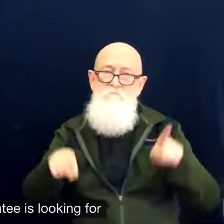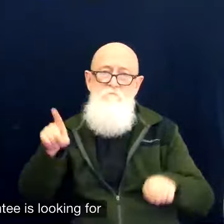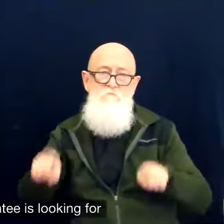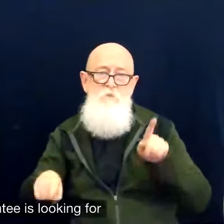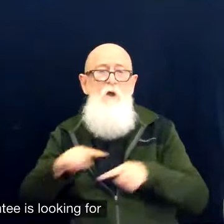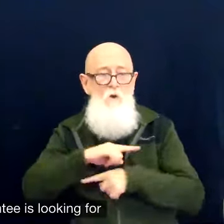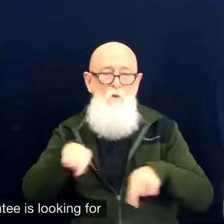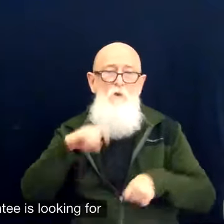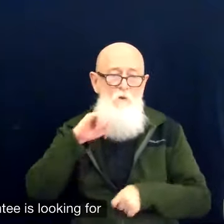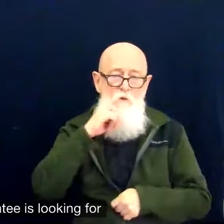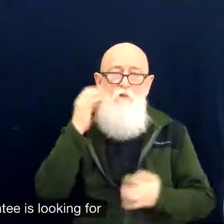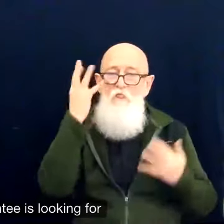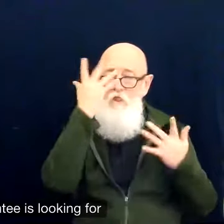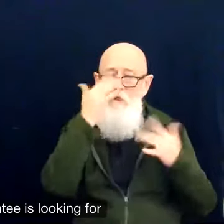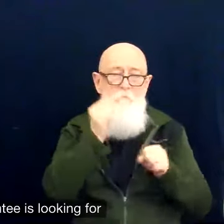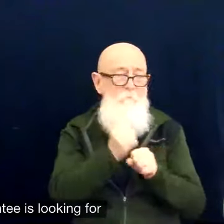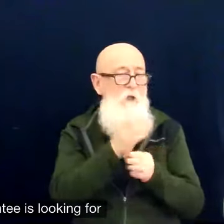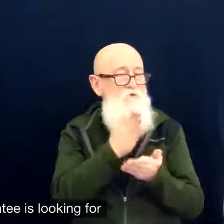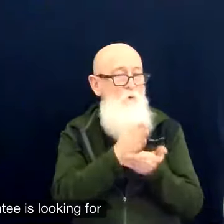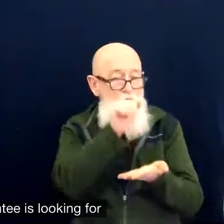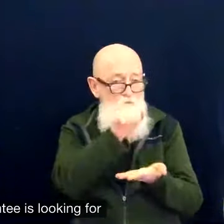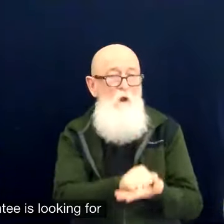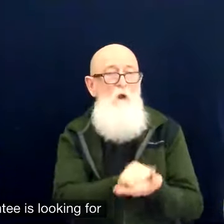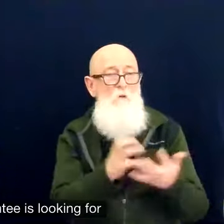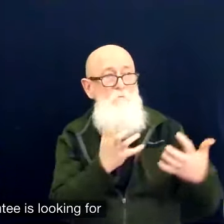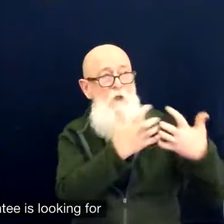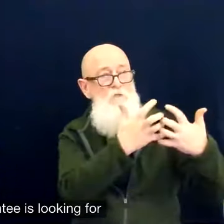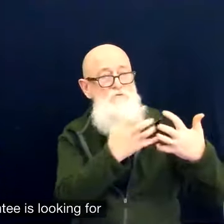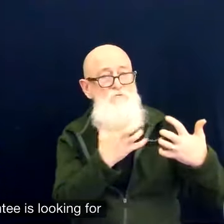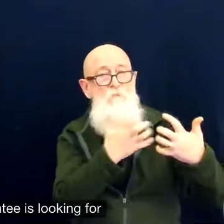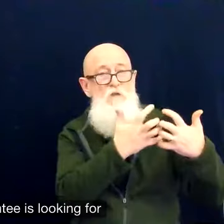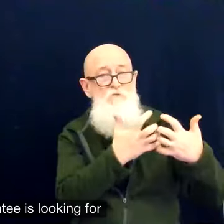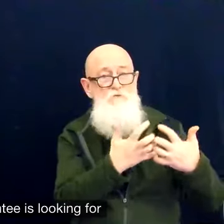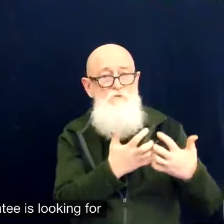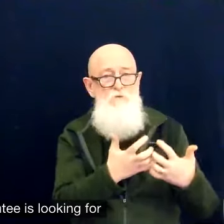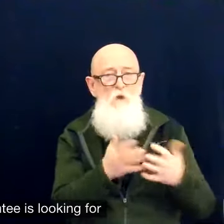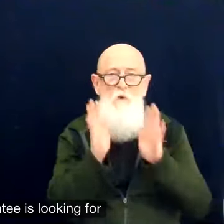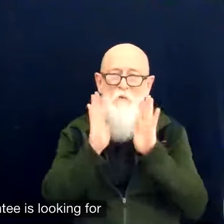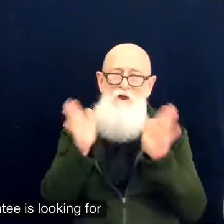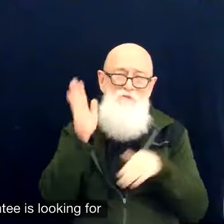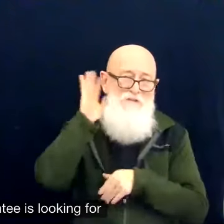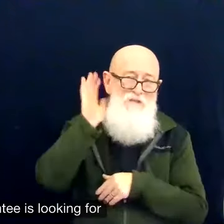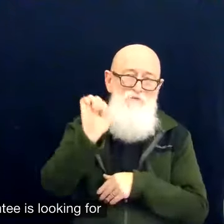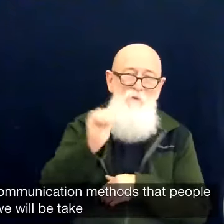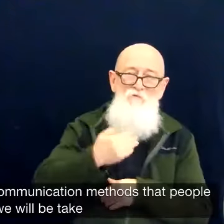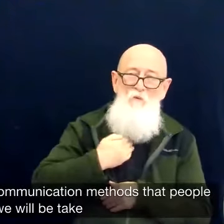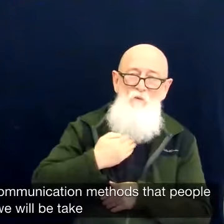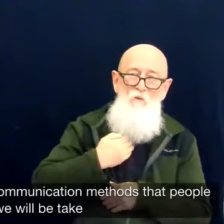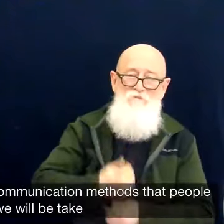that into consideration. Okay, thanks for that. It's wonderful that we can hear your voice. This is